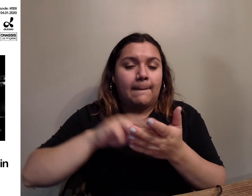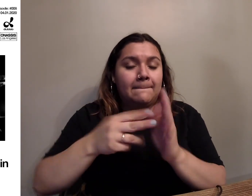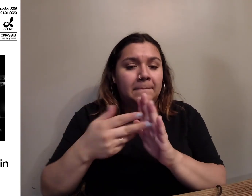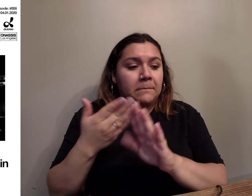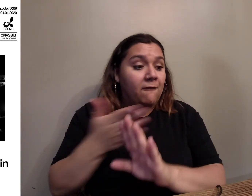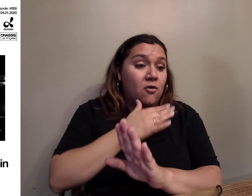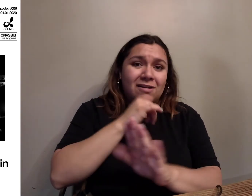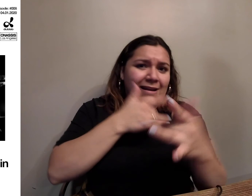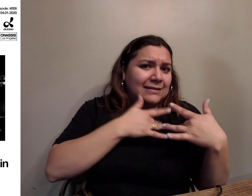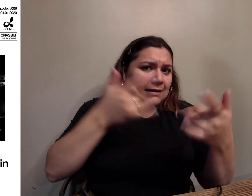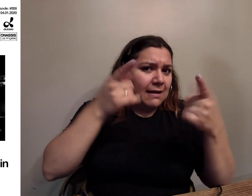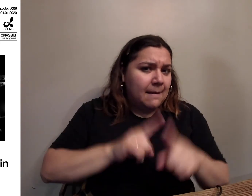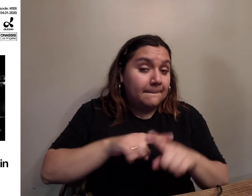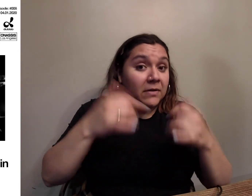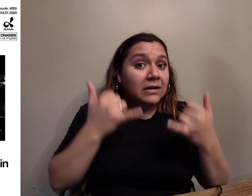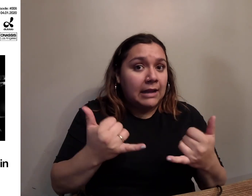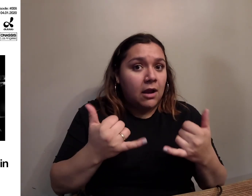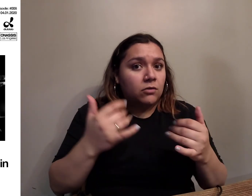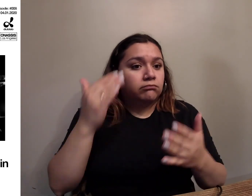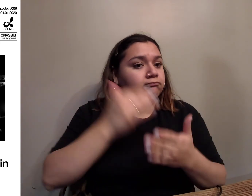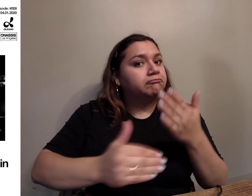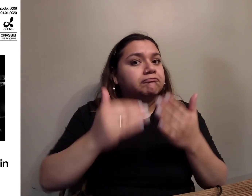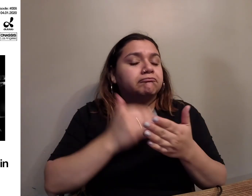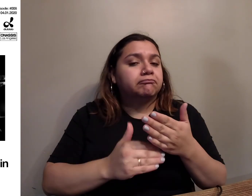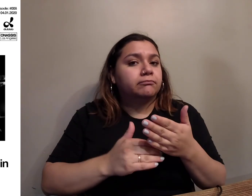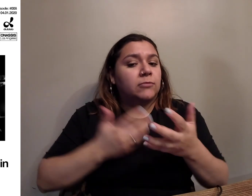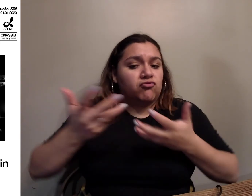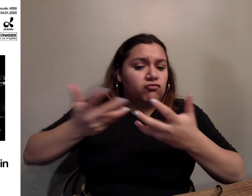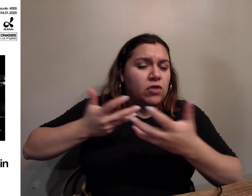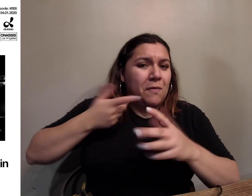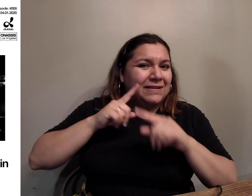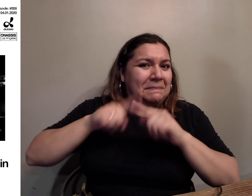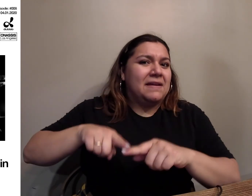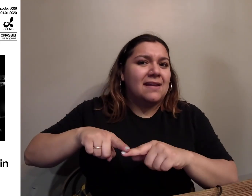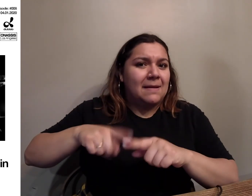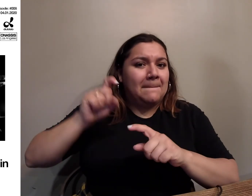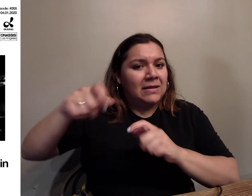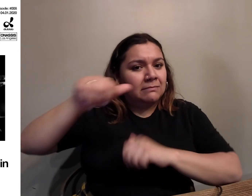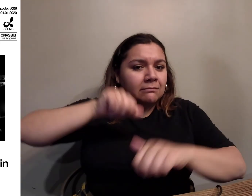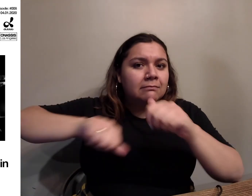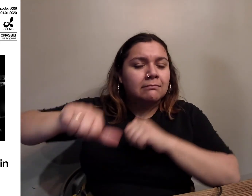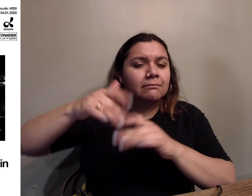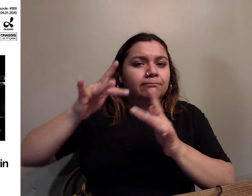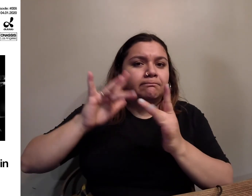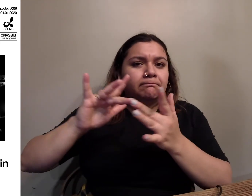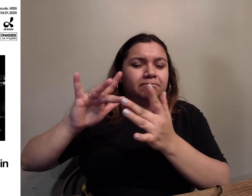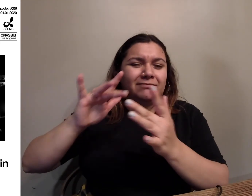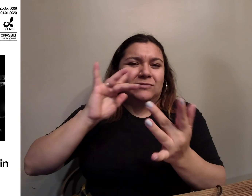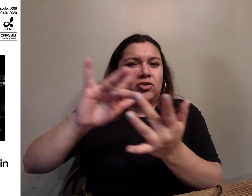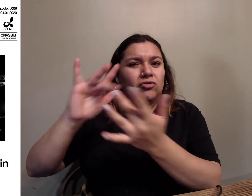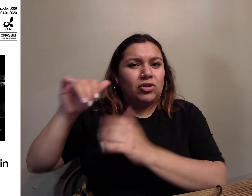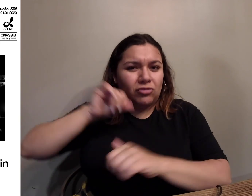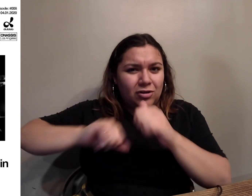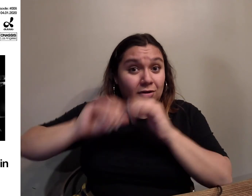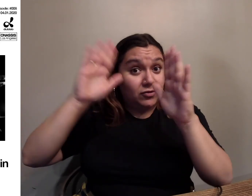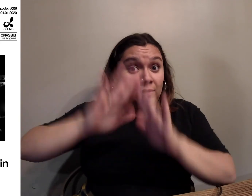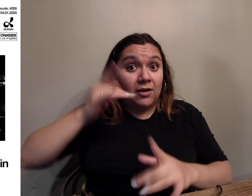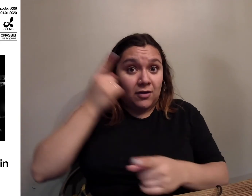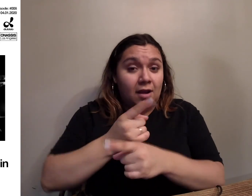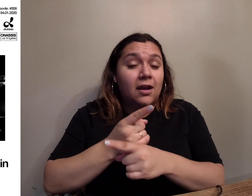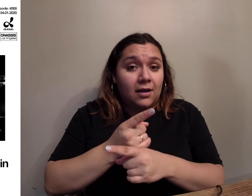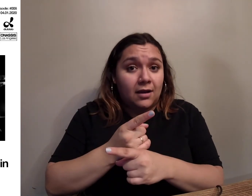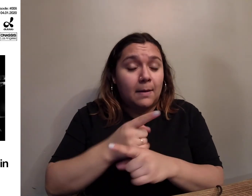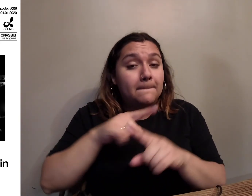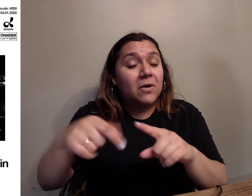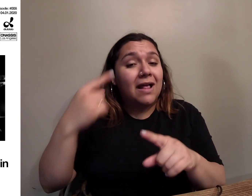those patterns of interaction and dependency have opened up, I think is great, right? And there's